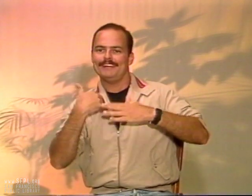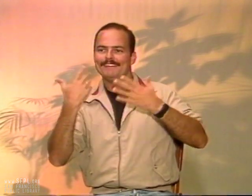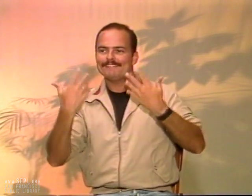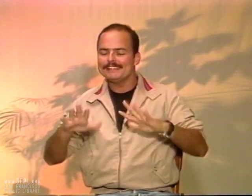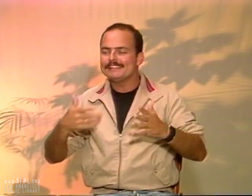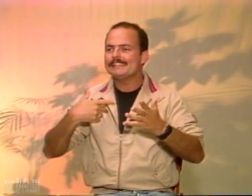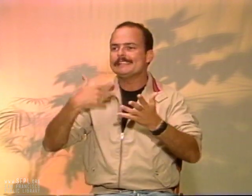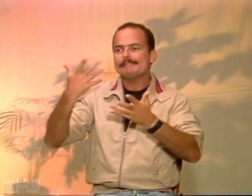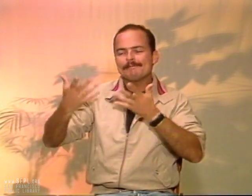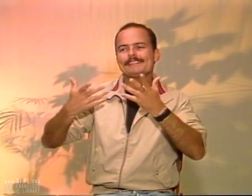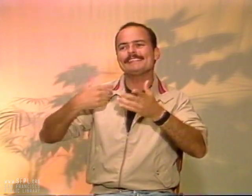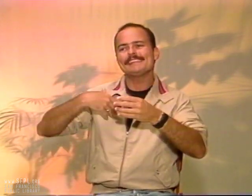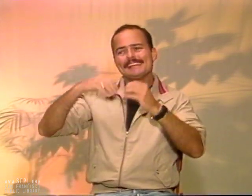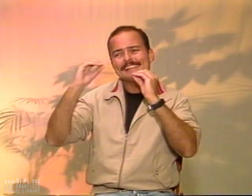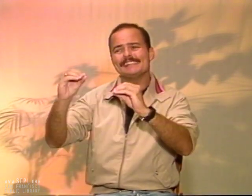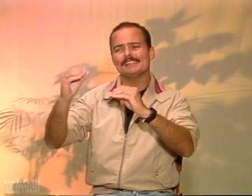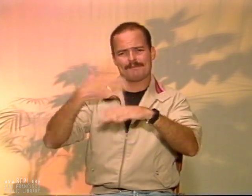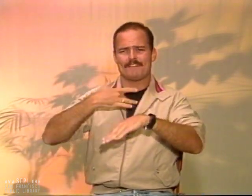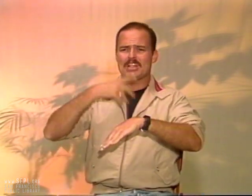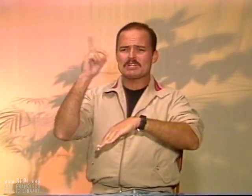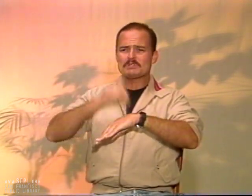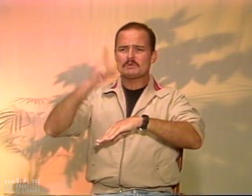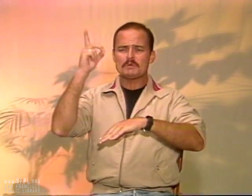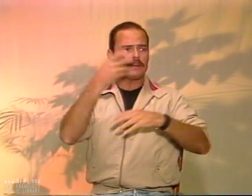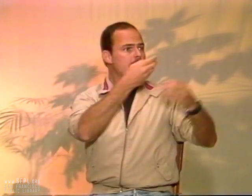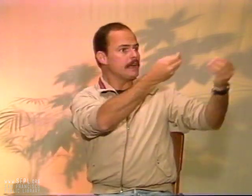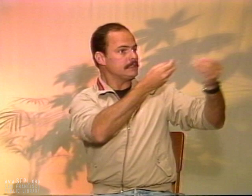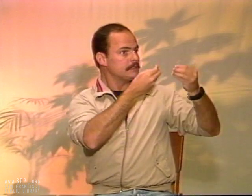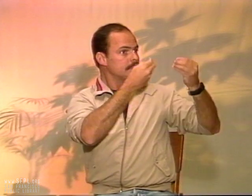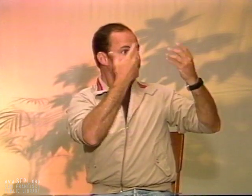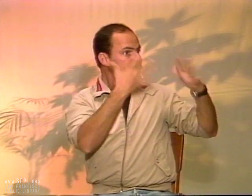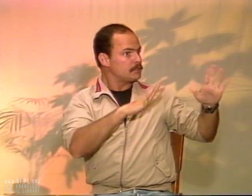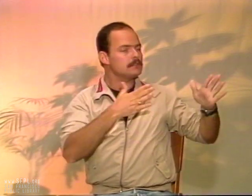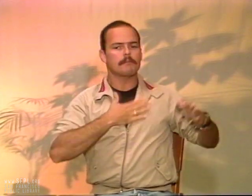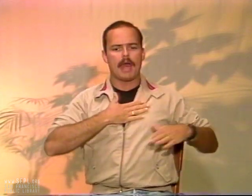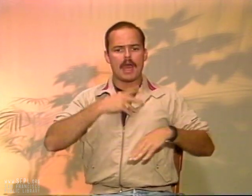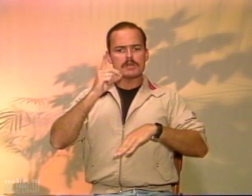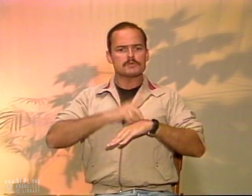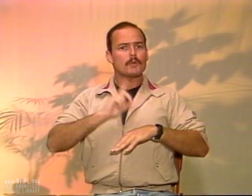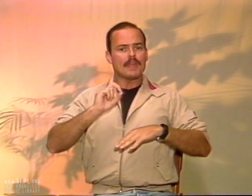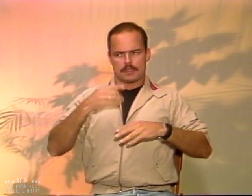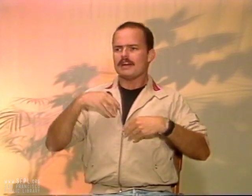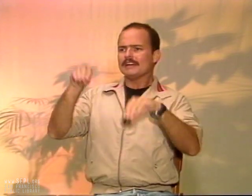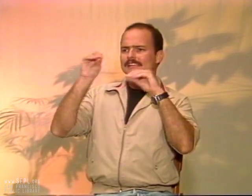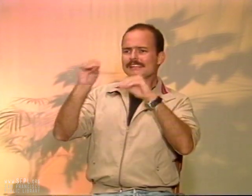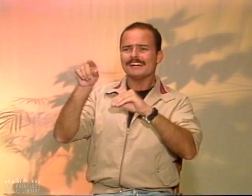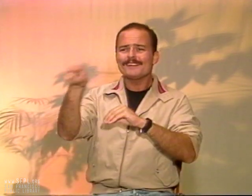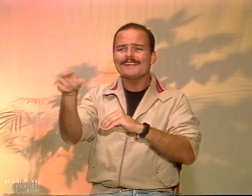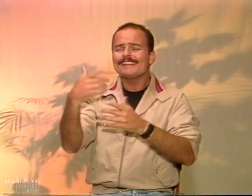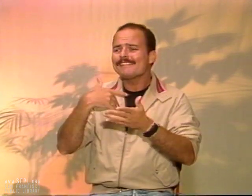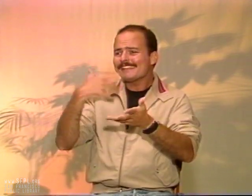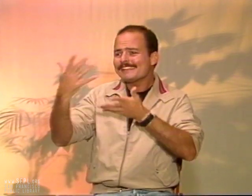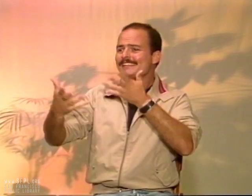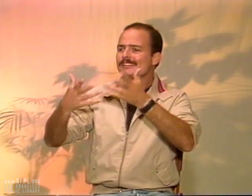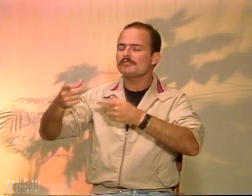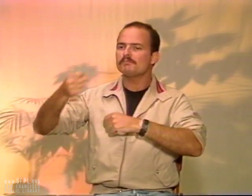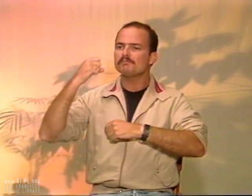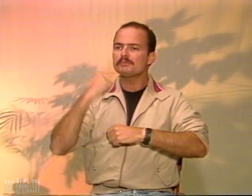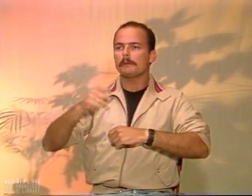same, but it's too late for me. I'm obviously Americanized even in the way I dress. I feel it's my responsibility to take what I've learned of American